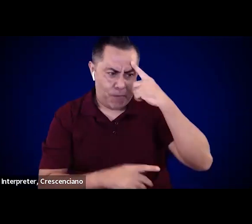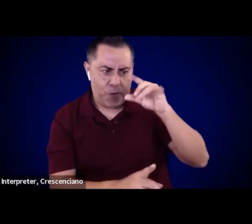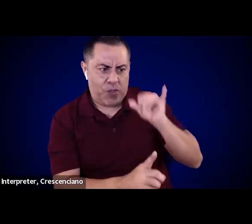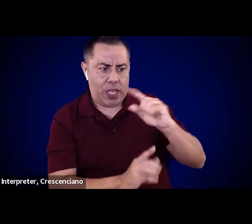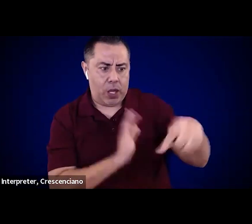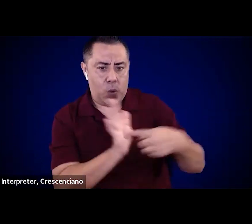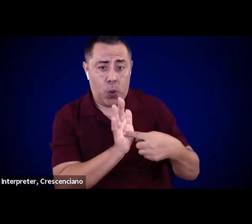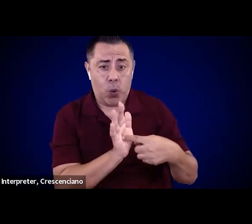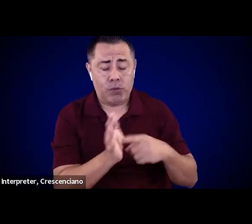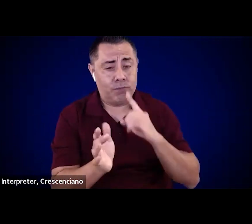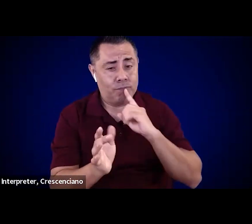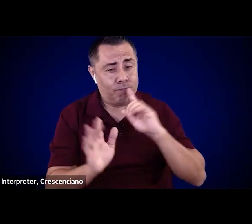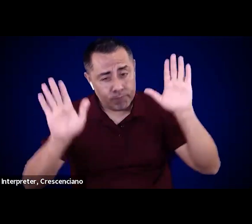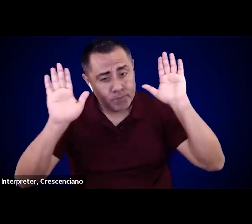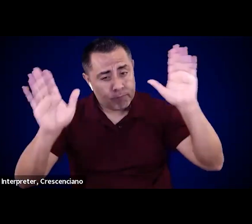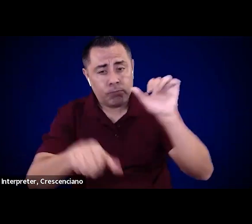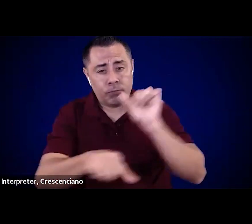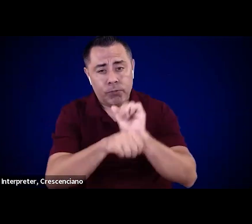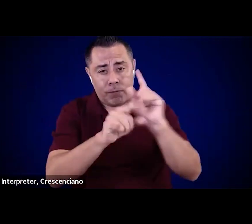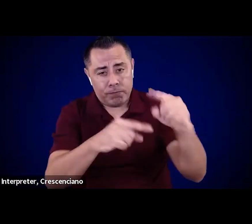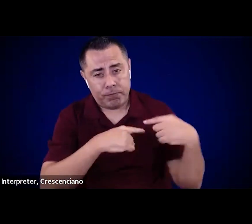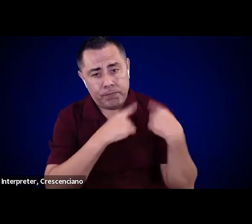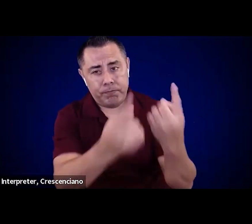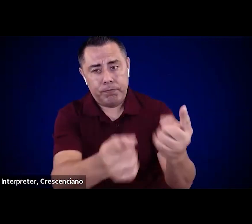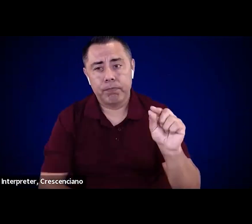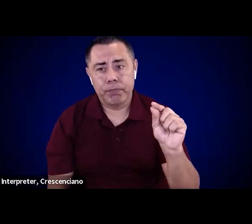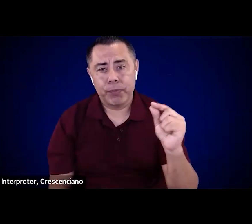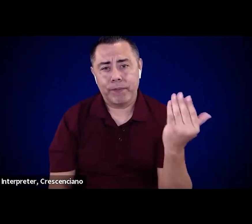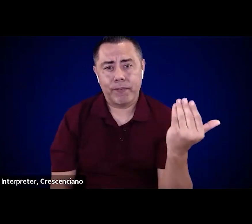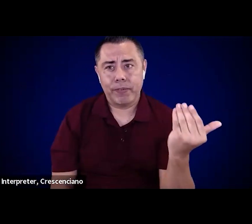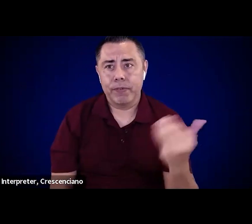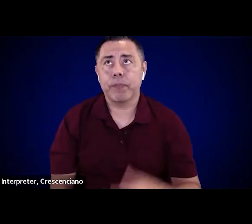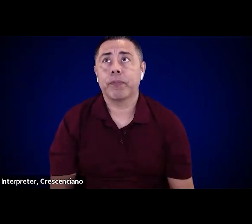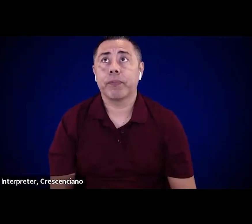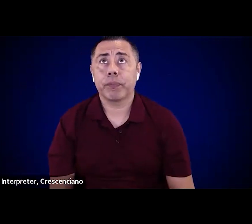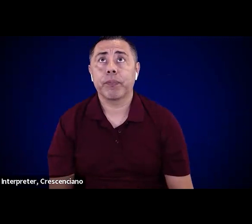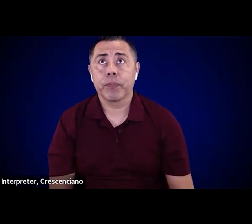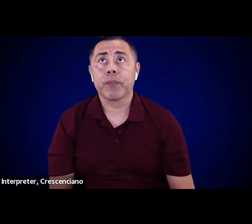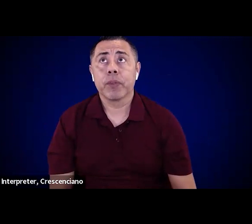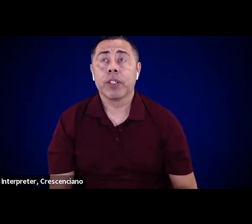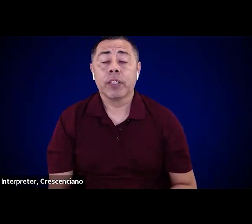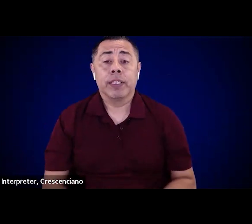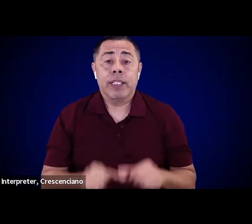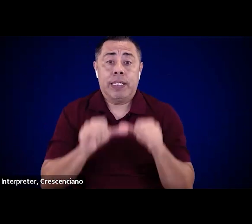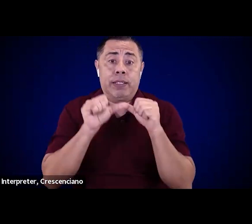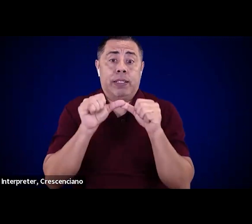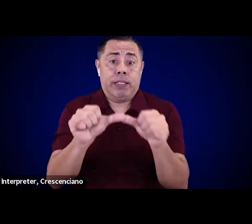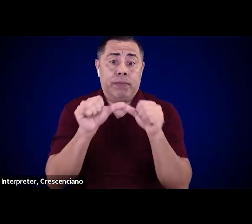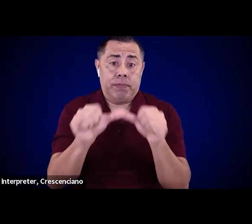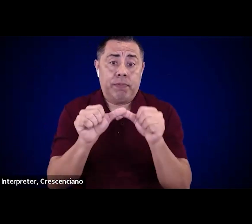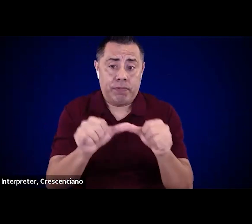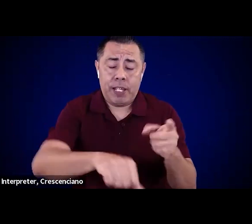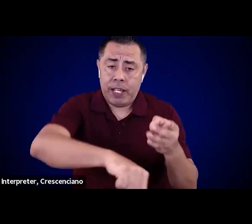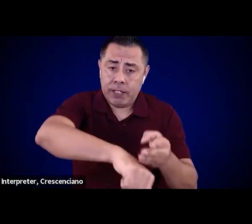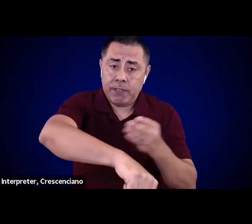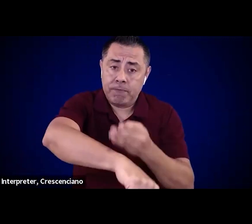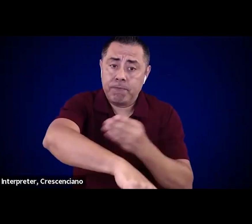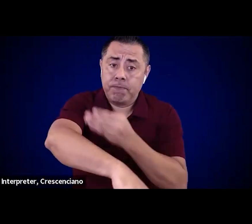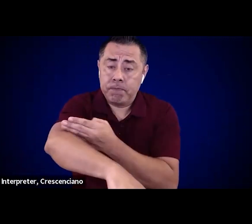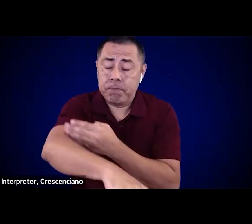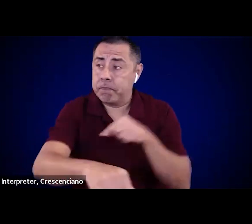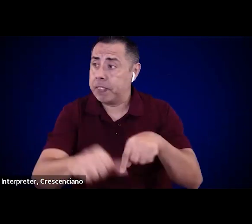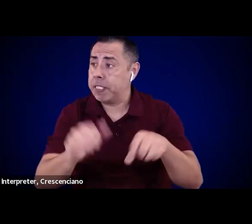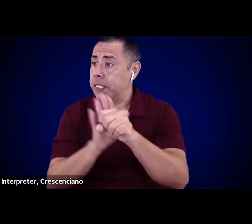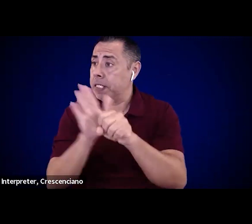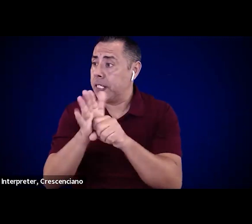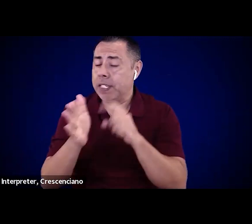spectacularly since his appointment in 2015. Continuing to make progress in the state, I'm pleased to announce that